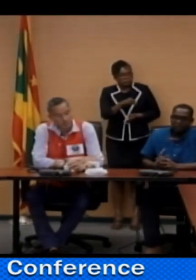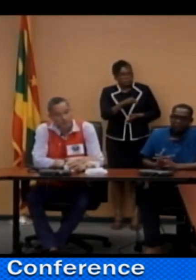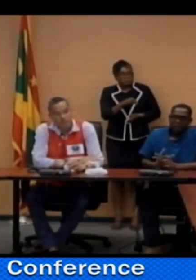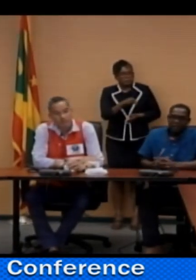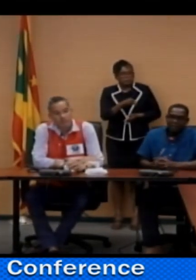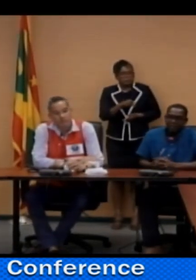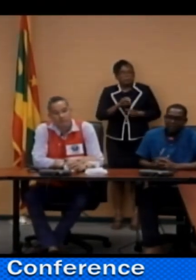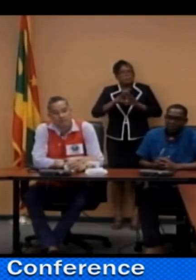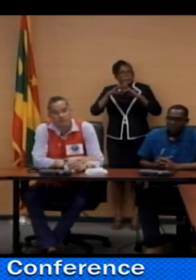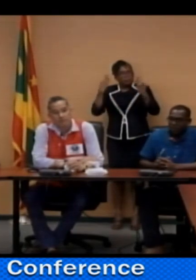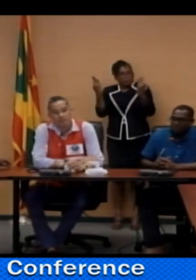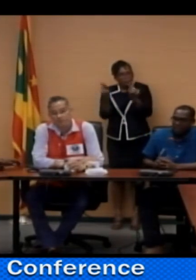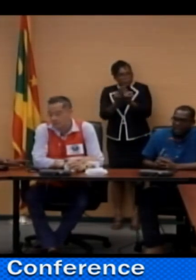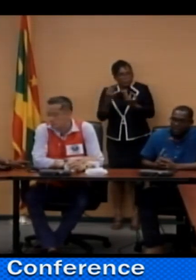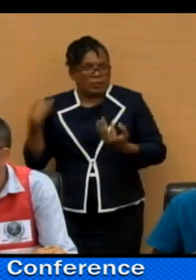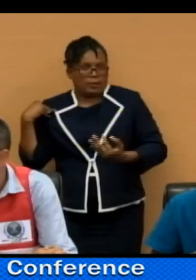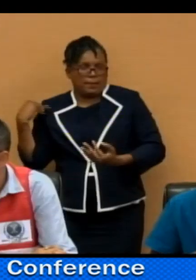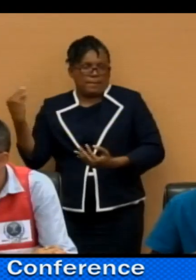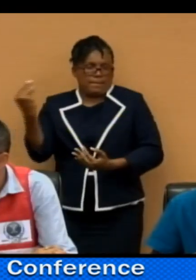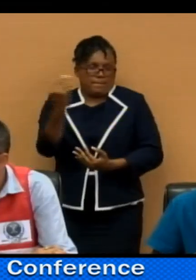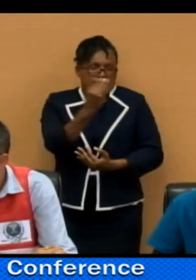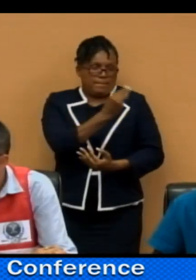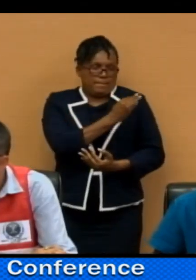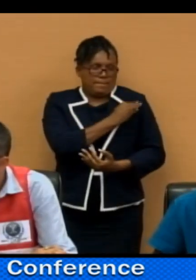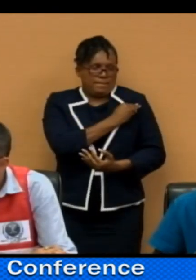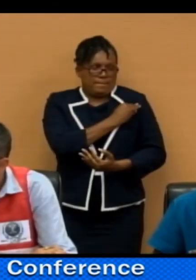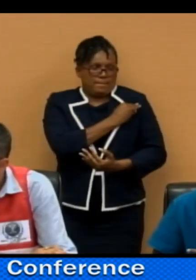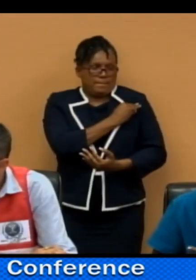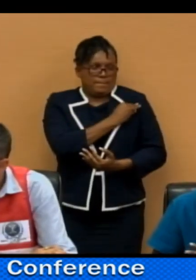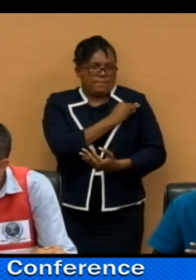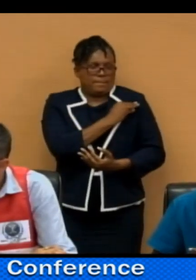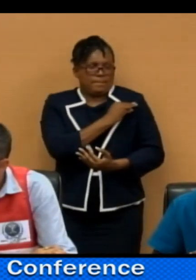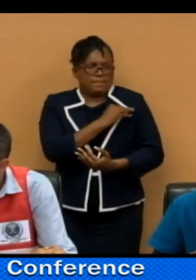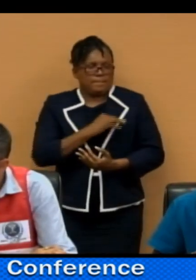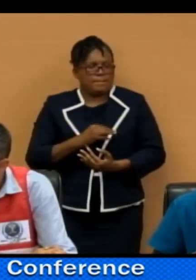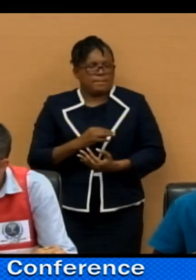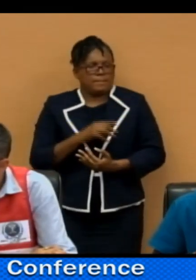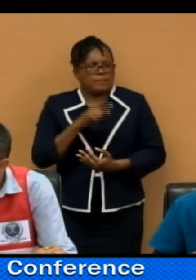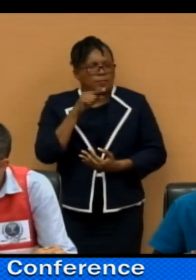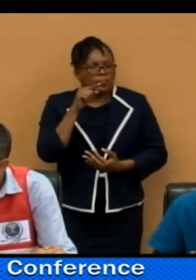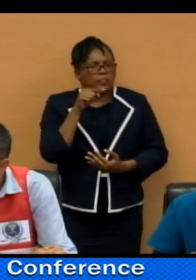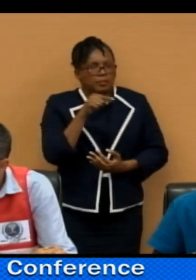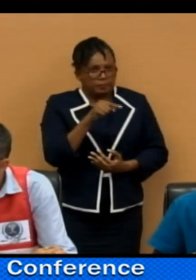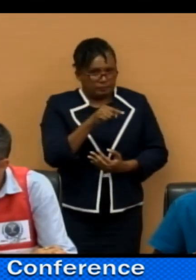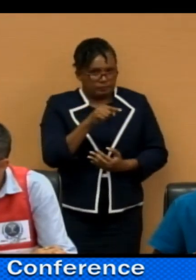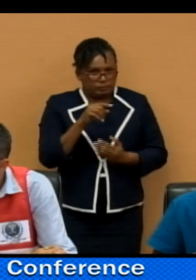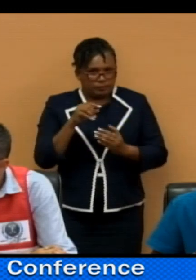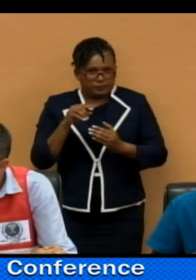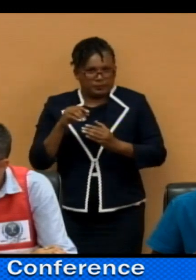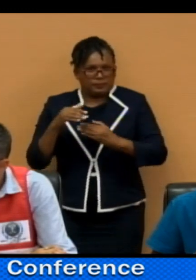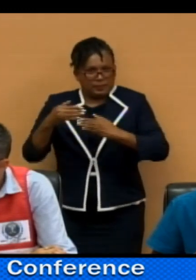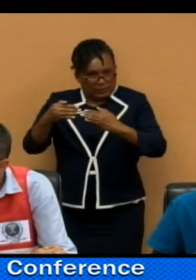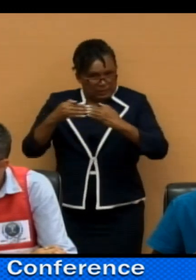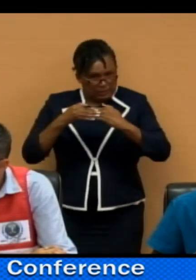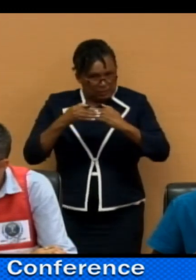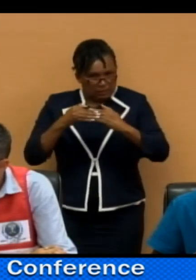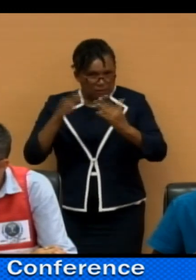The family members, or I probably shouldn't say family members, but the close contacts of